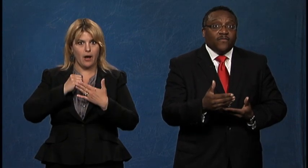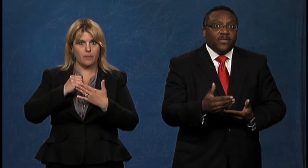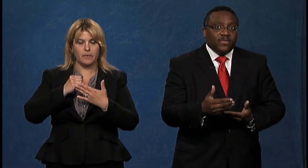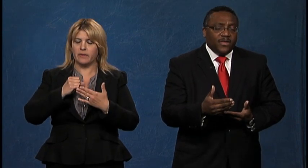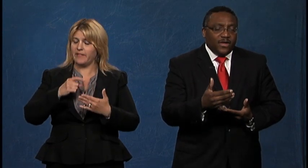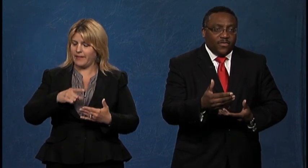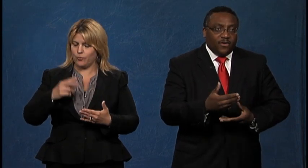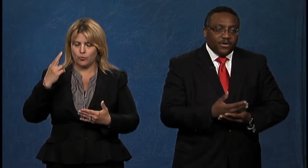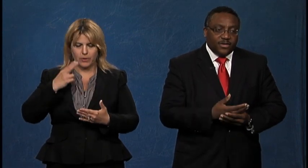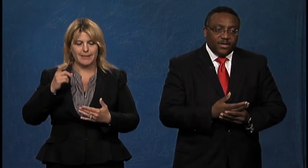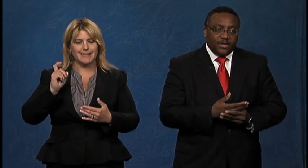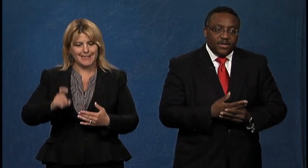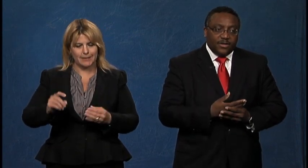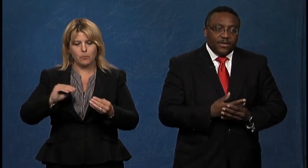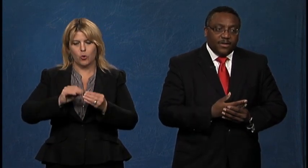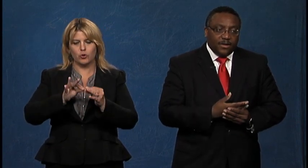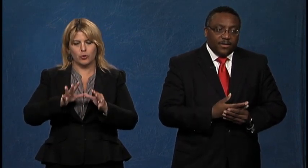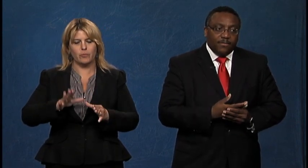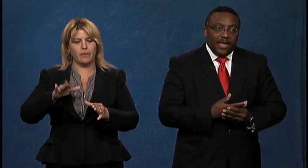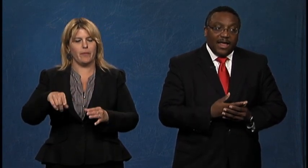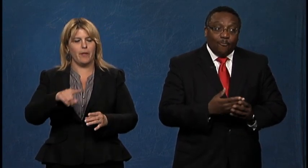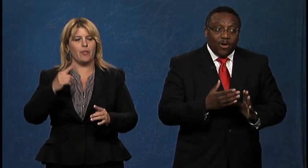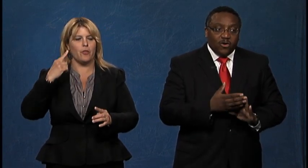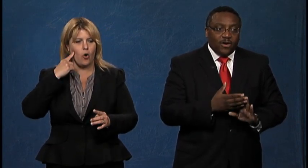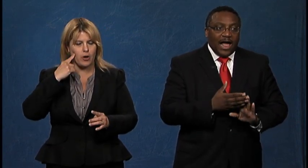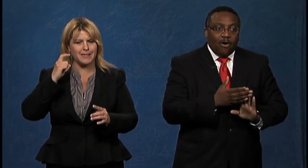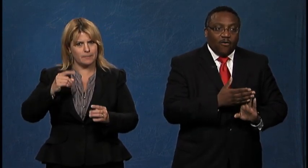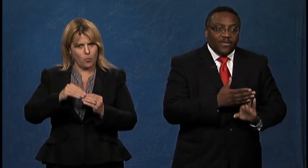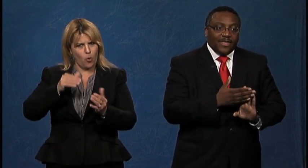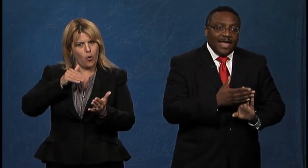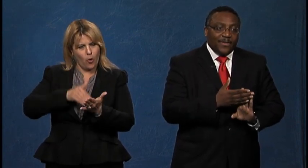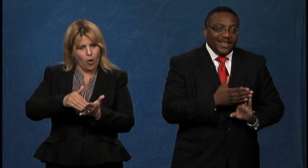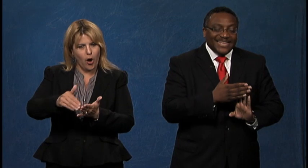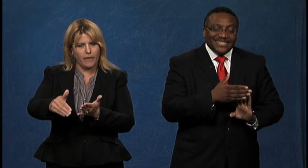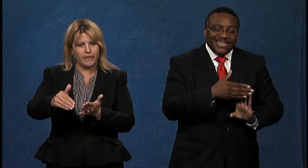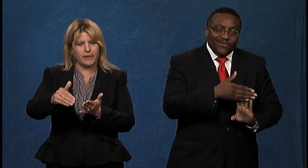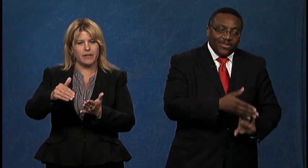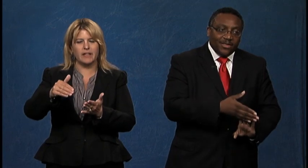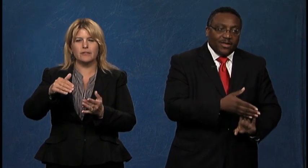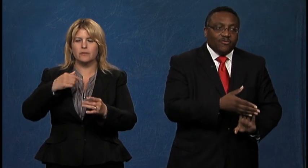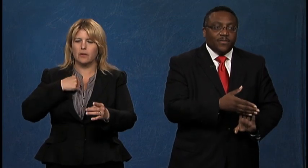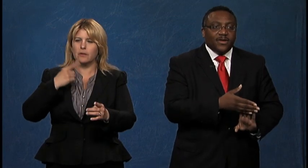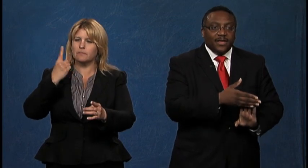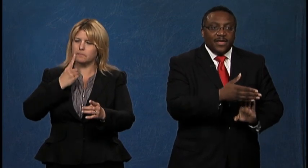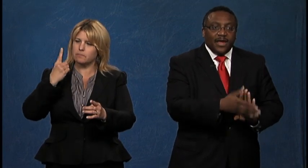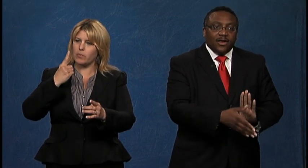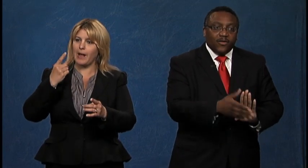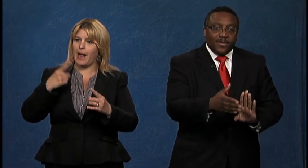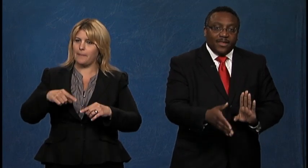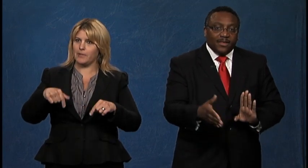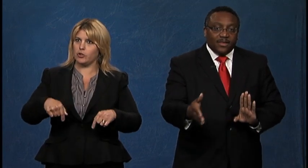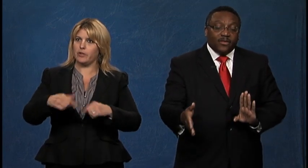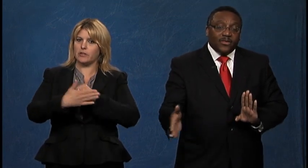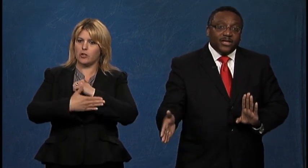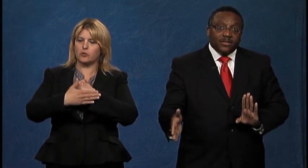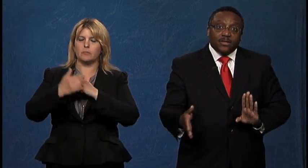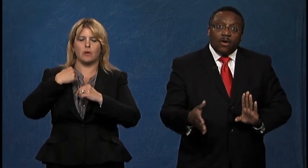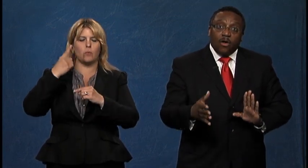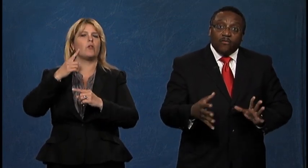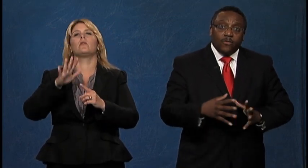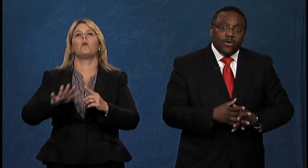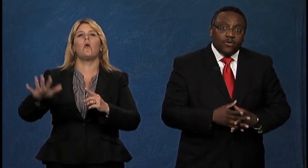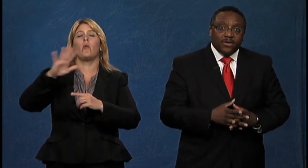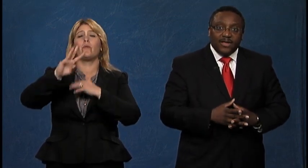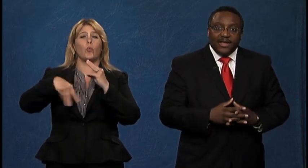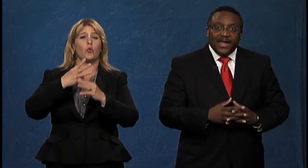more often than they thought. And I wonder how often that's happening, not just here in this country, but in other places, in other nations